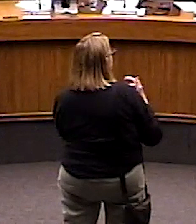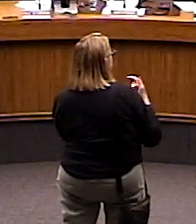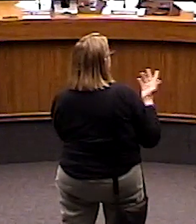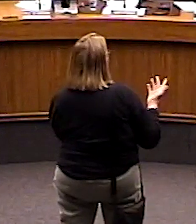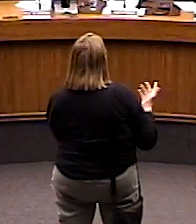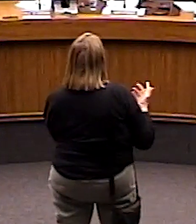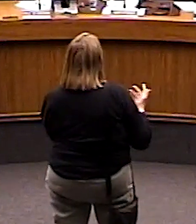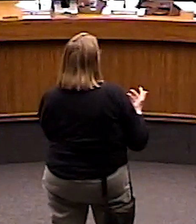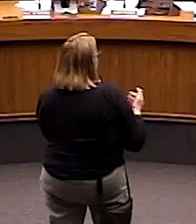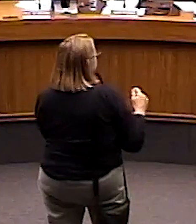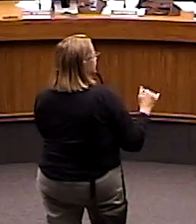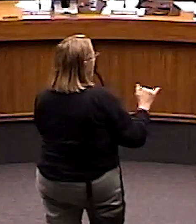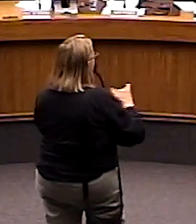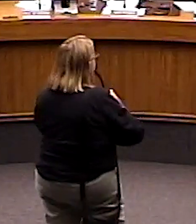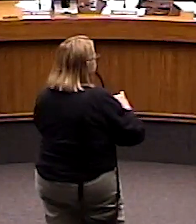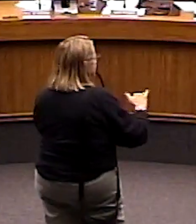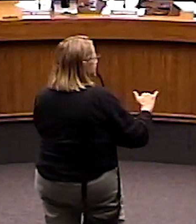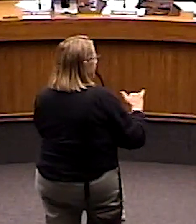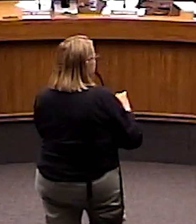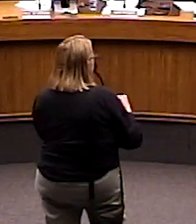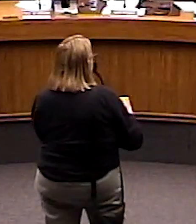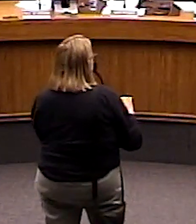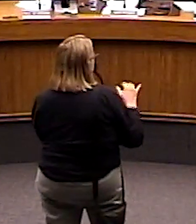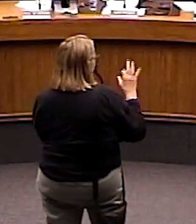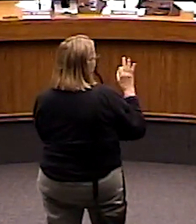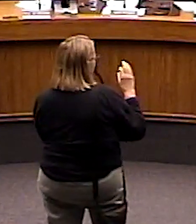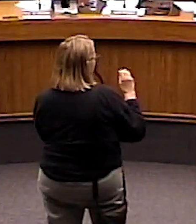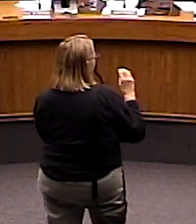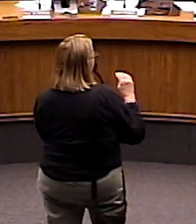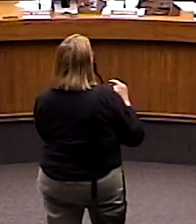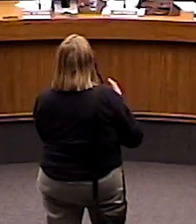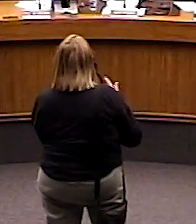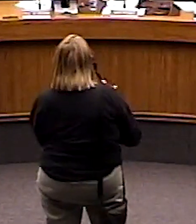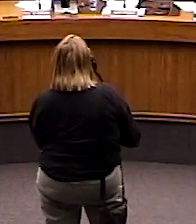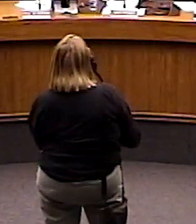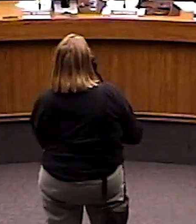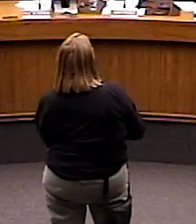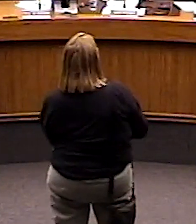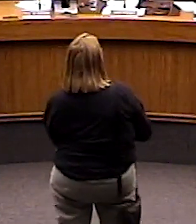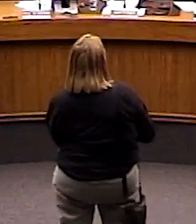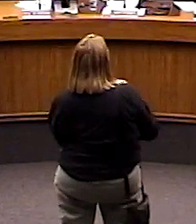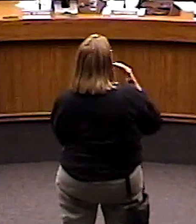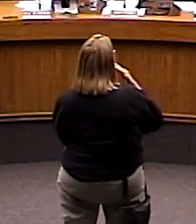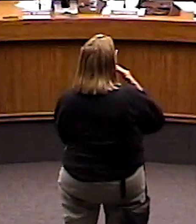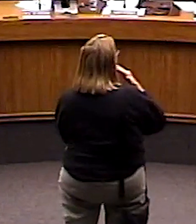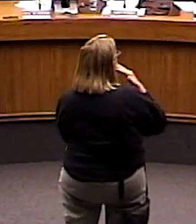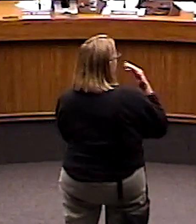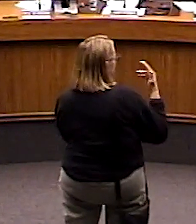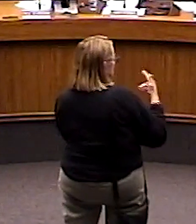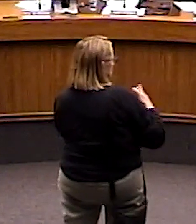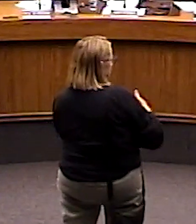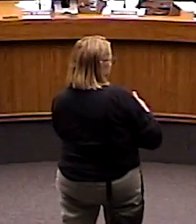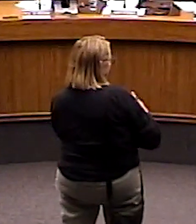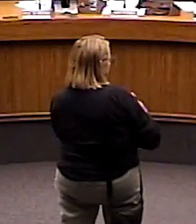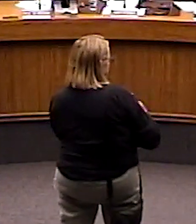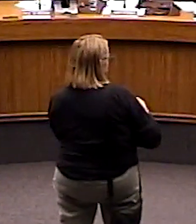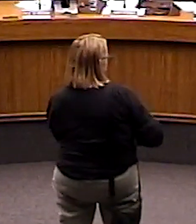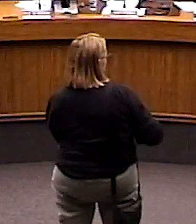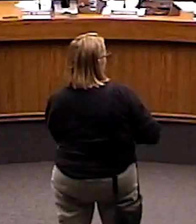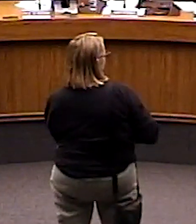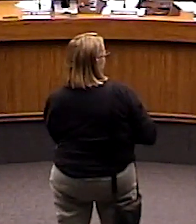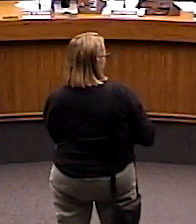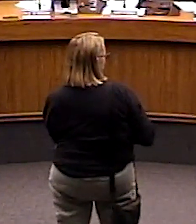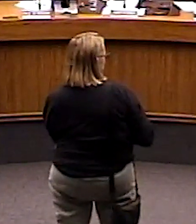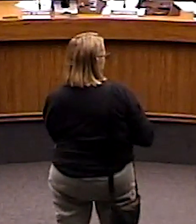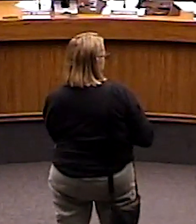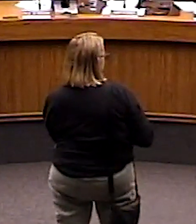recently, it's always the same format. You stand up, you give a name,